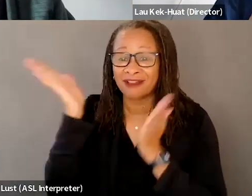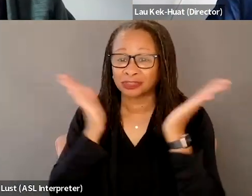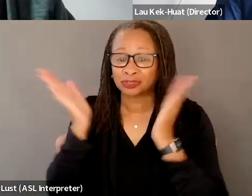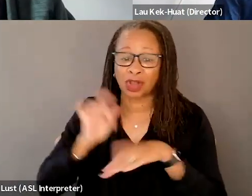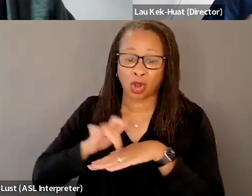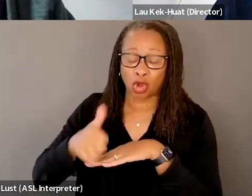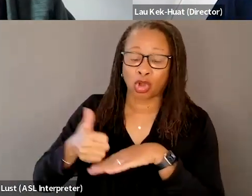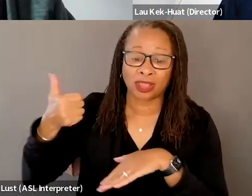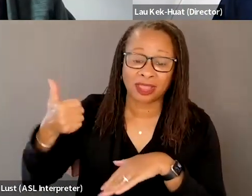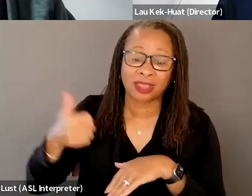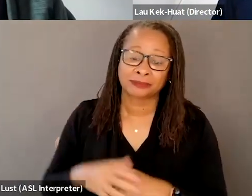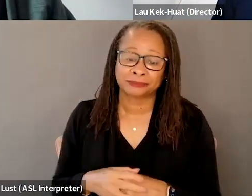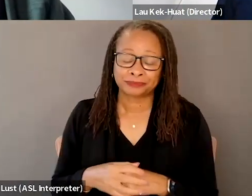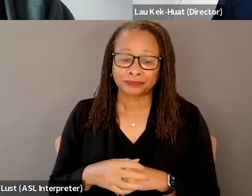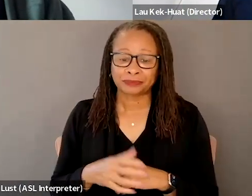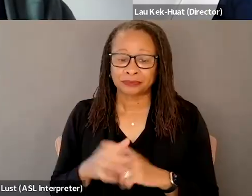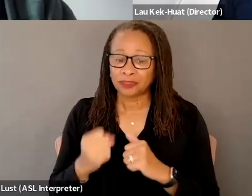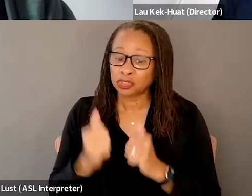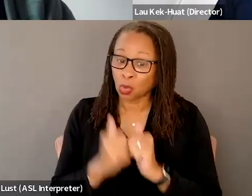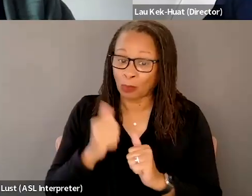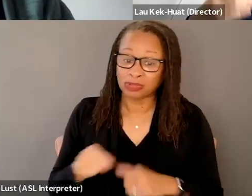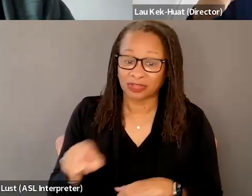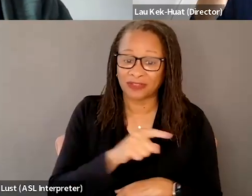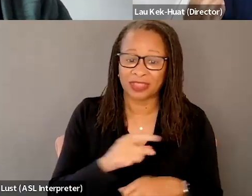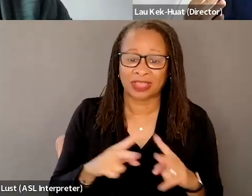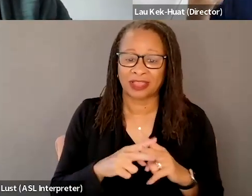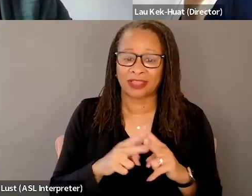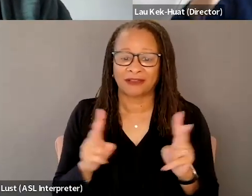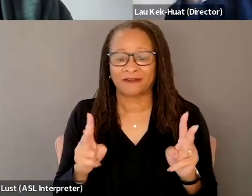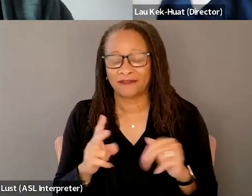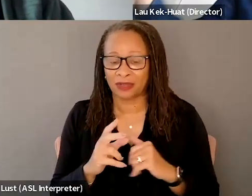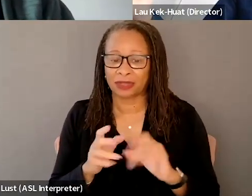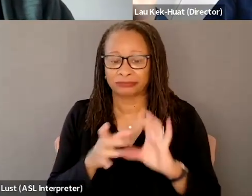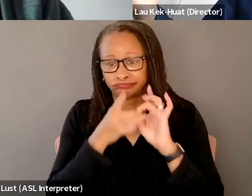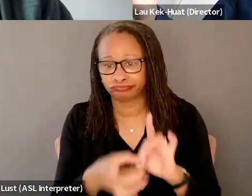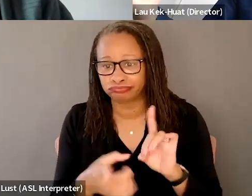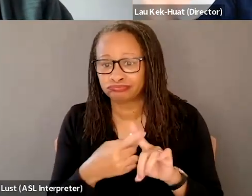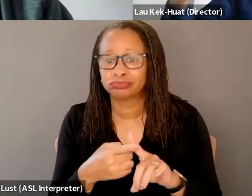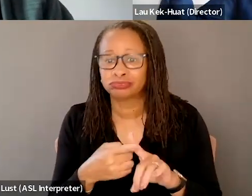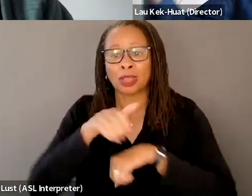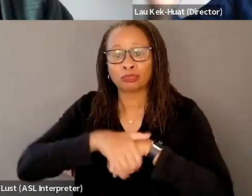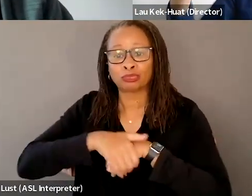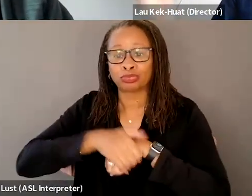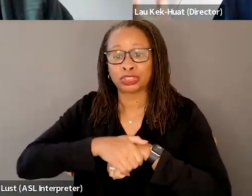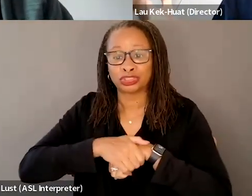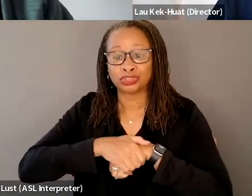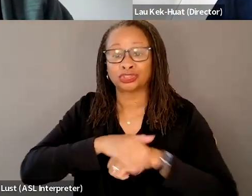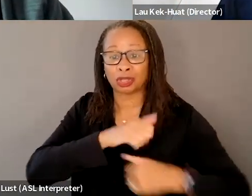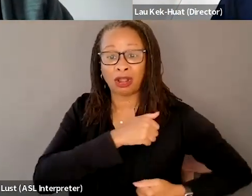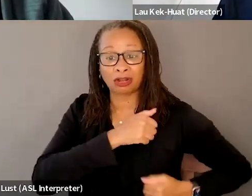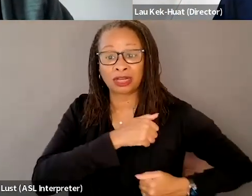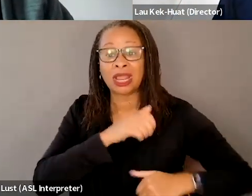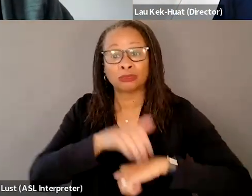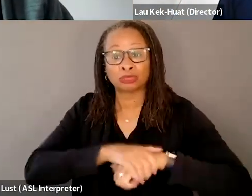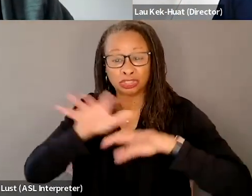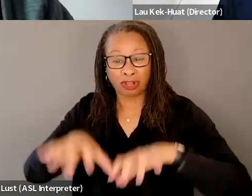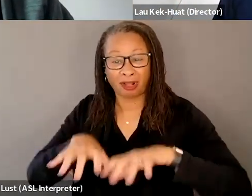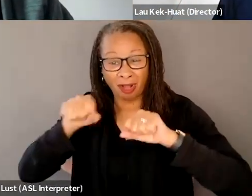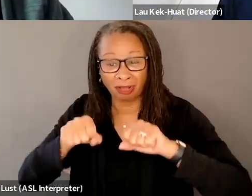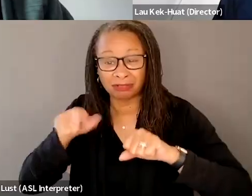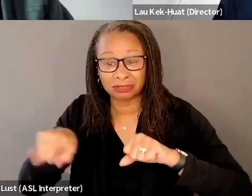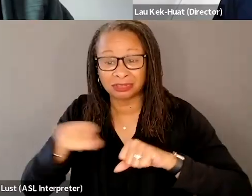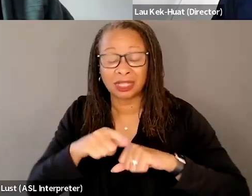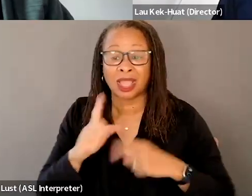came to Malaya earlier, so most of them they quite pledge loyalty to the British army, British colonizers. So